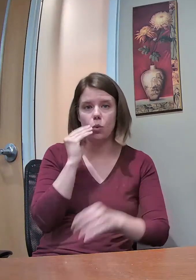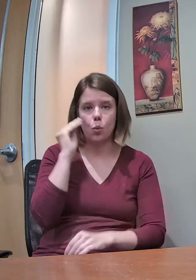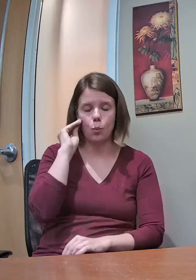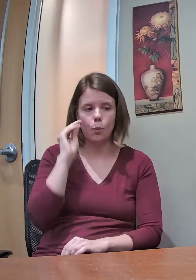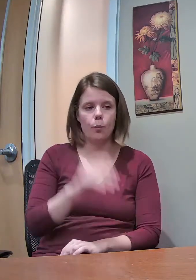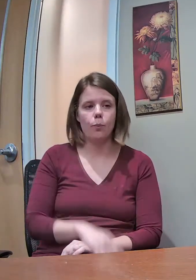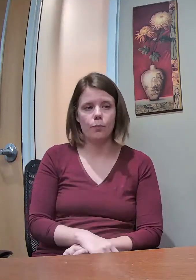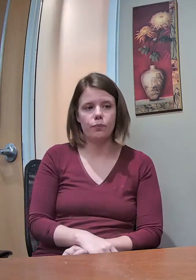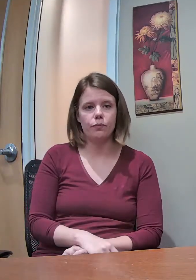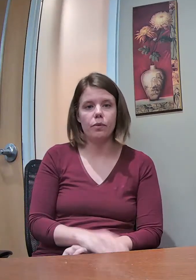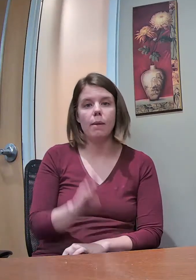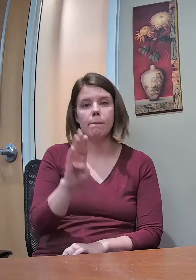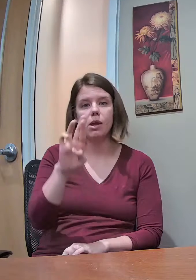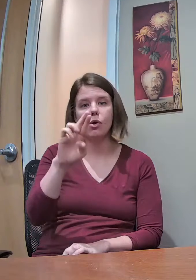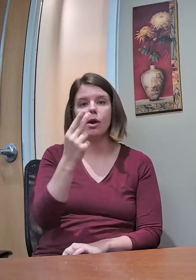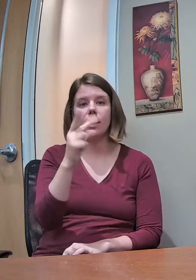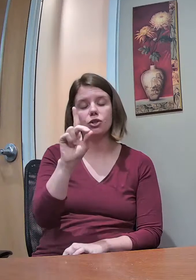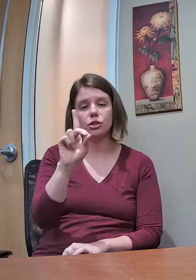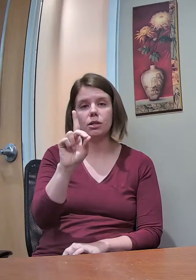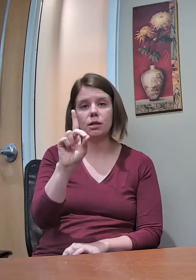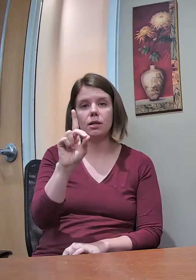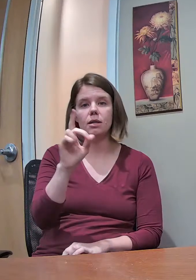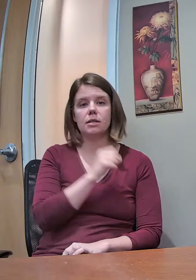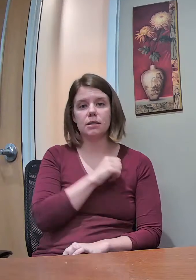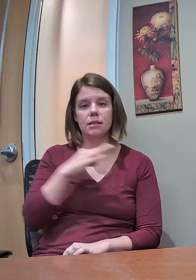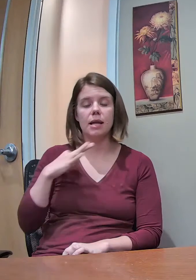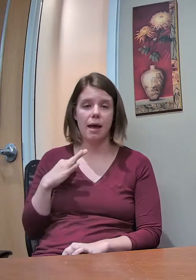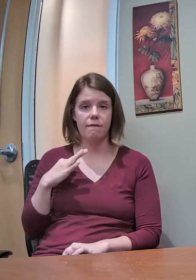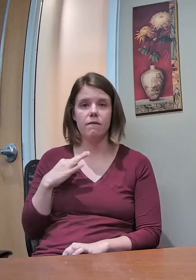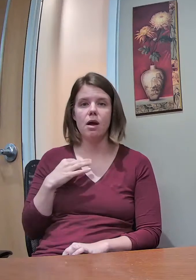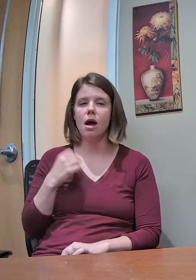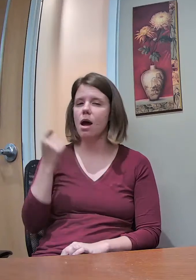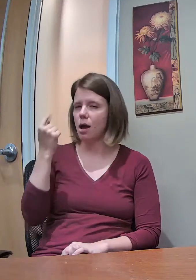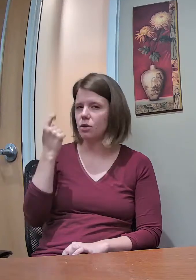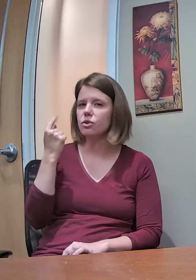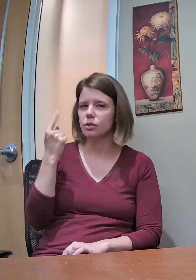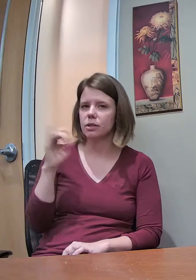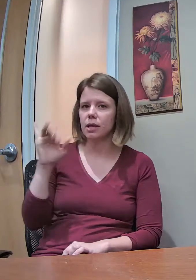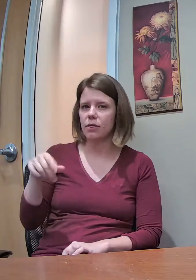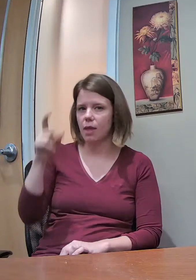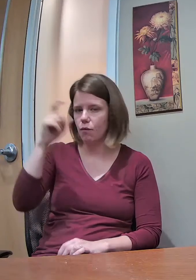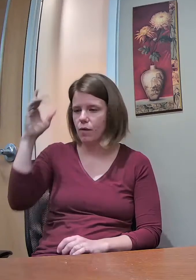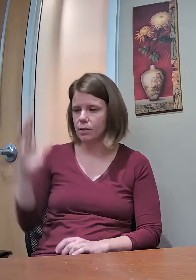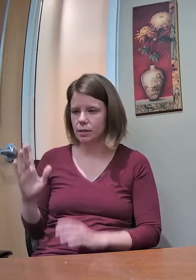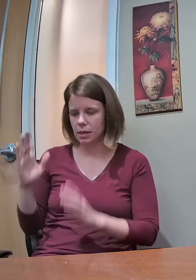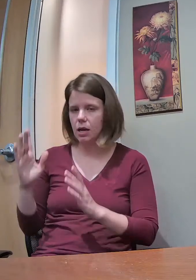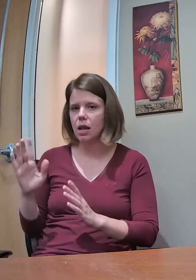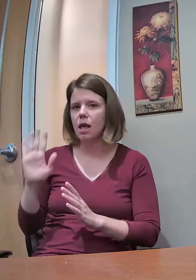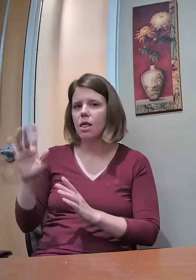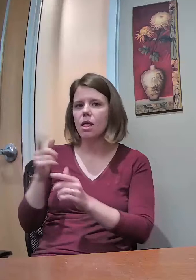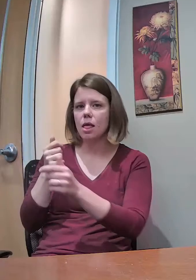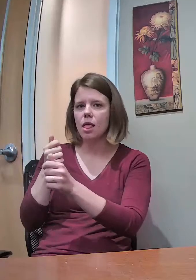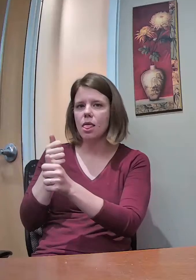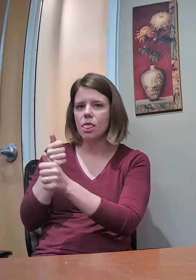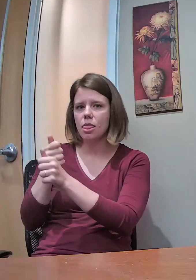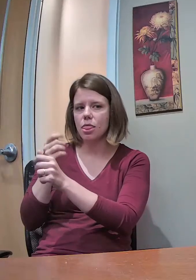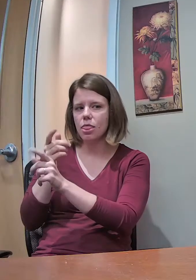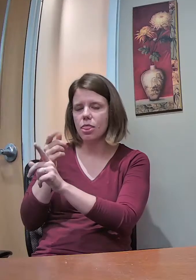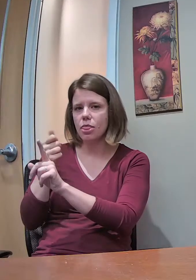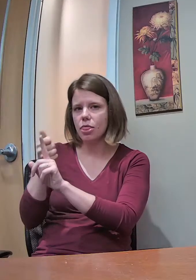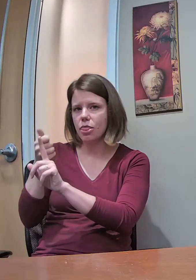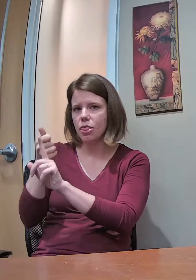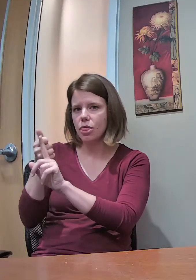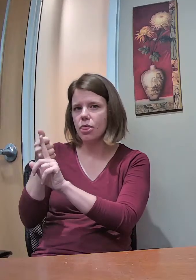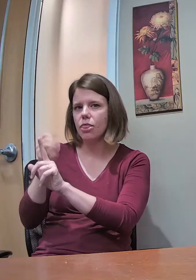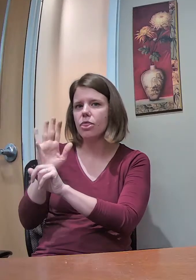So BRHD staff who understand the resident's health status and mobility limitations will determine if an outdoor visit